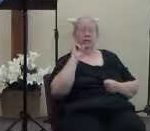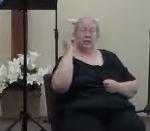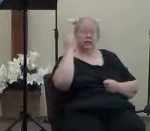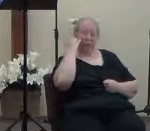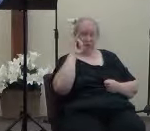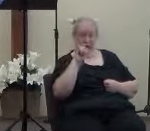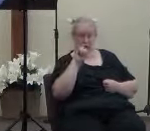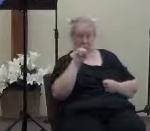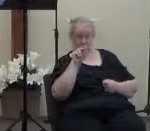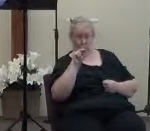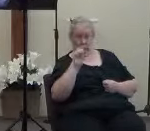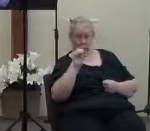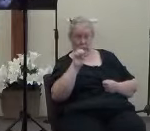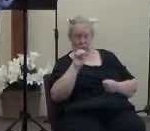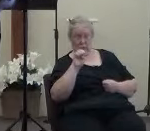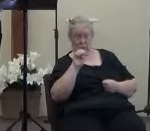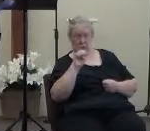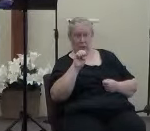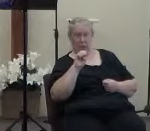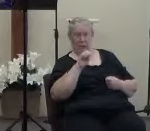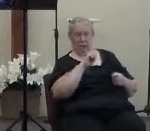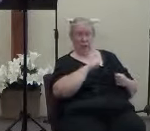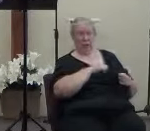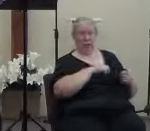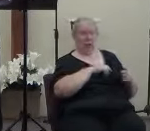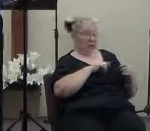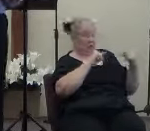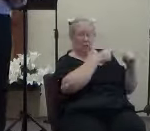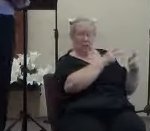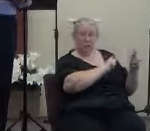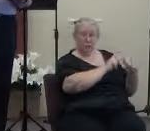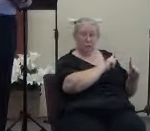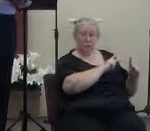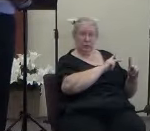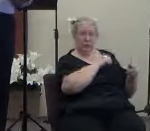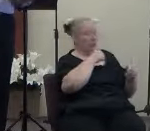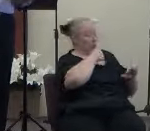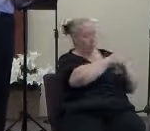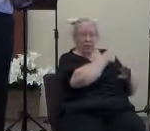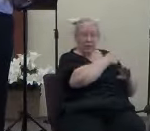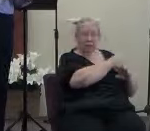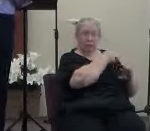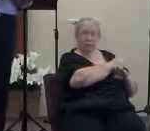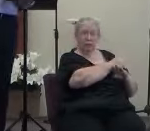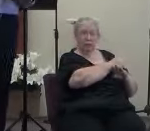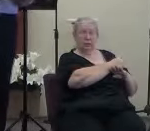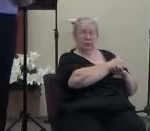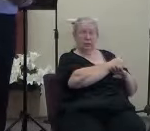oppression, with the pointing finger and the malicious talk, you ain't going to believe what Tom